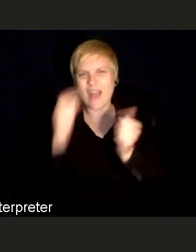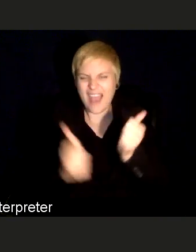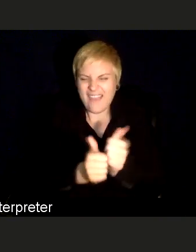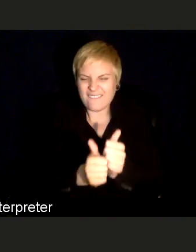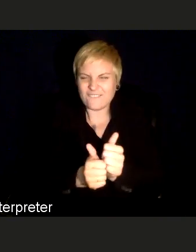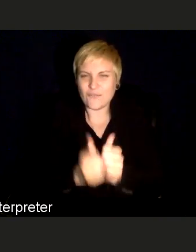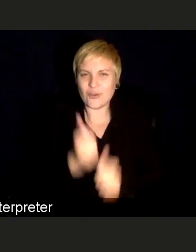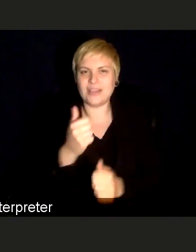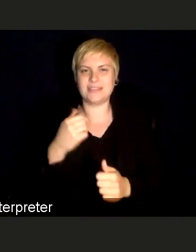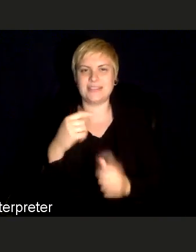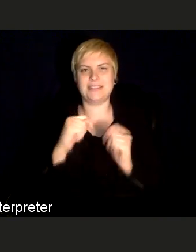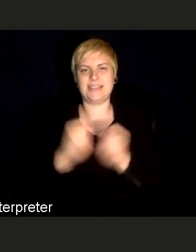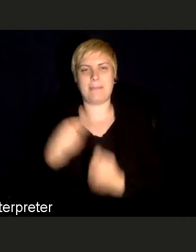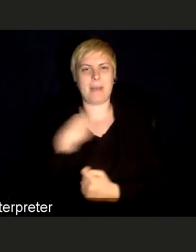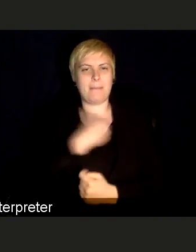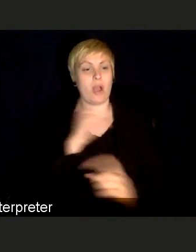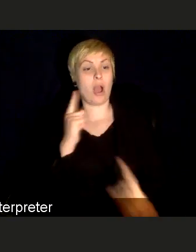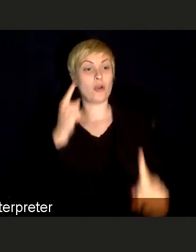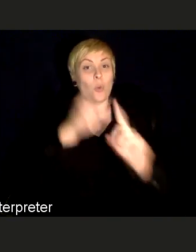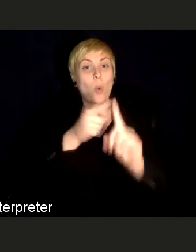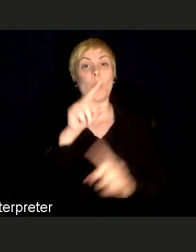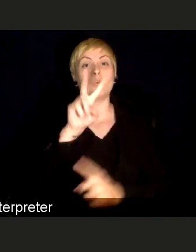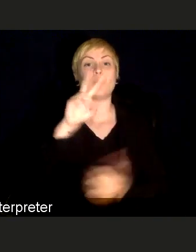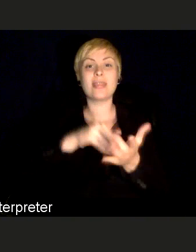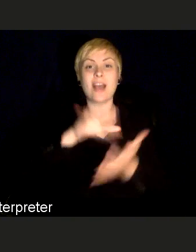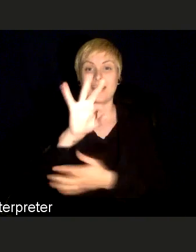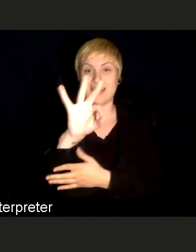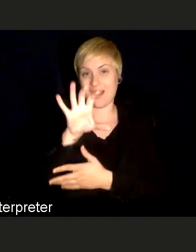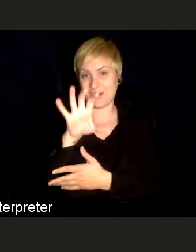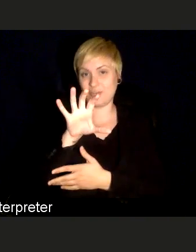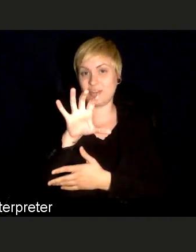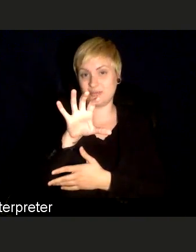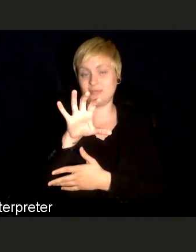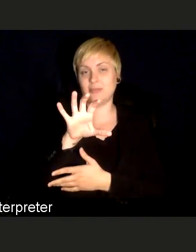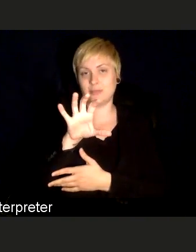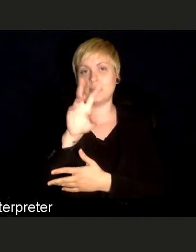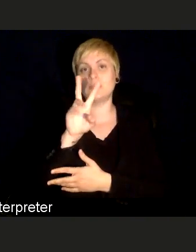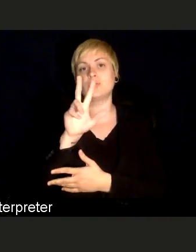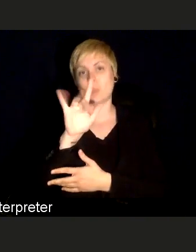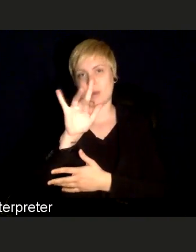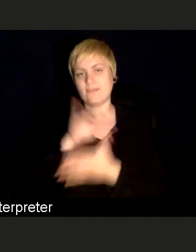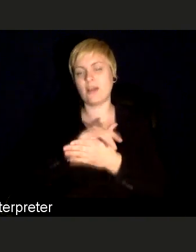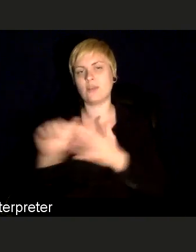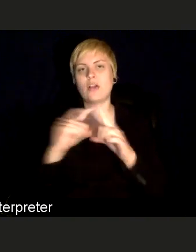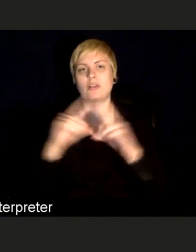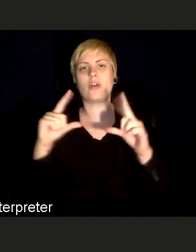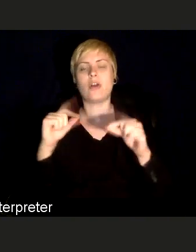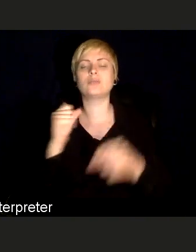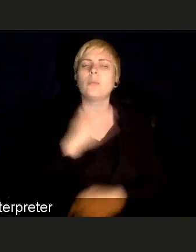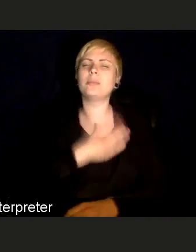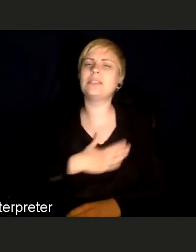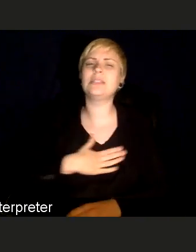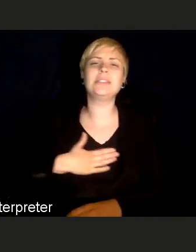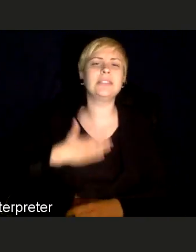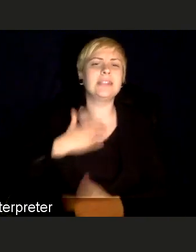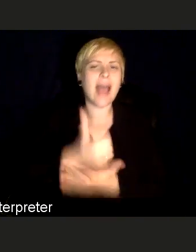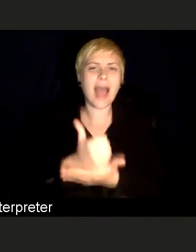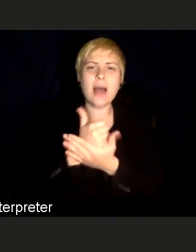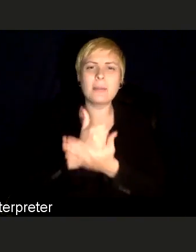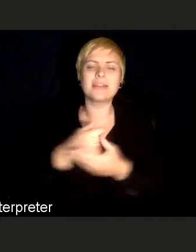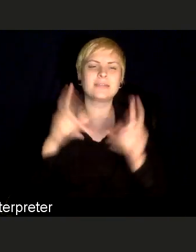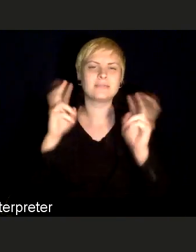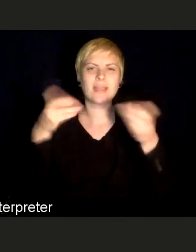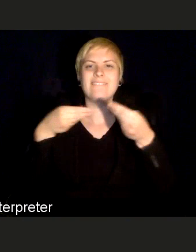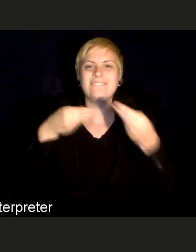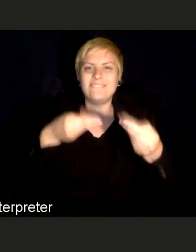Our goal is to get 2,900 $25 gift cards. So please help us feed the fight. Go